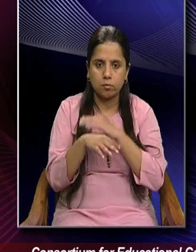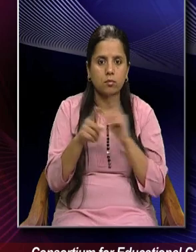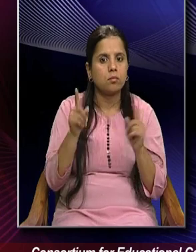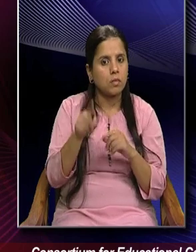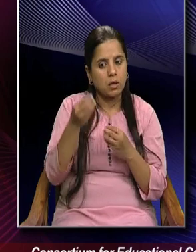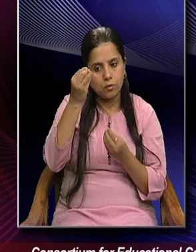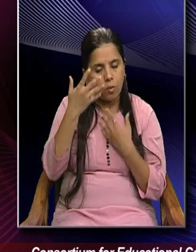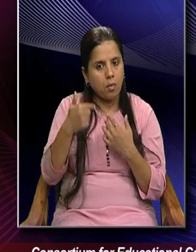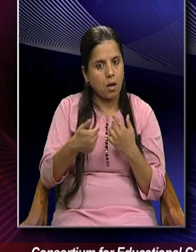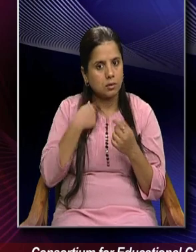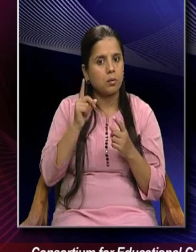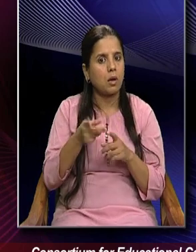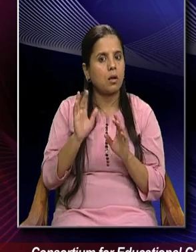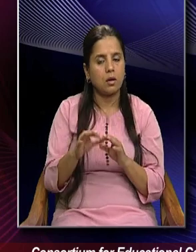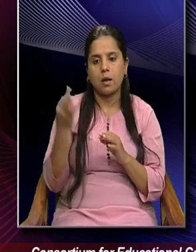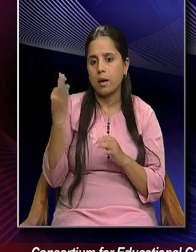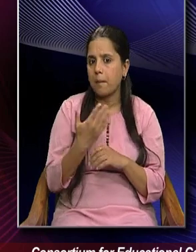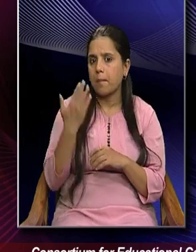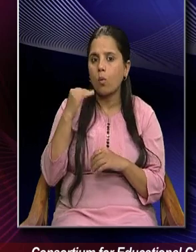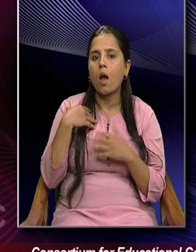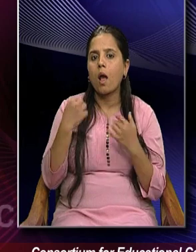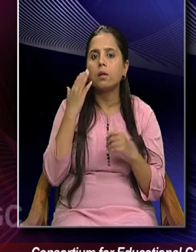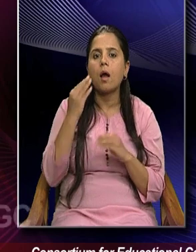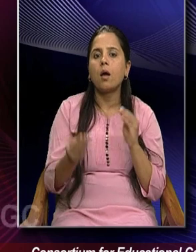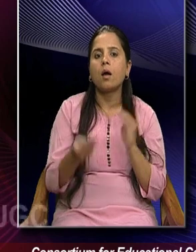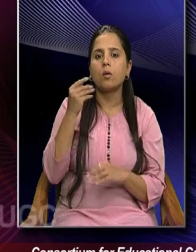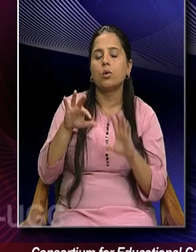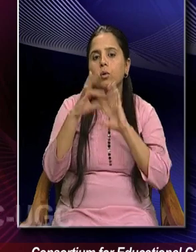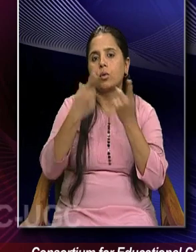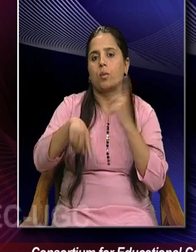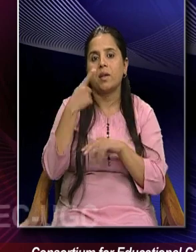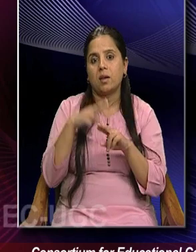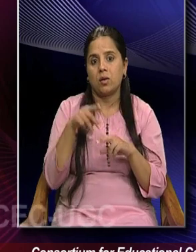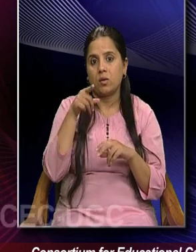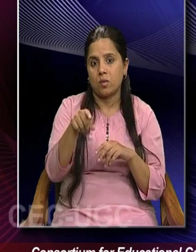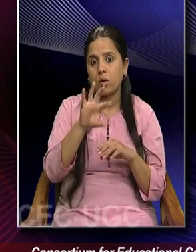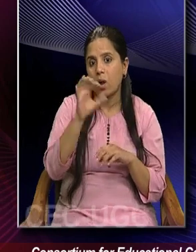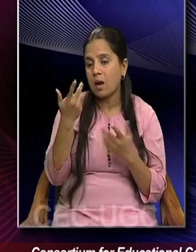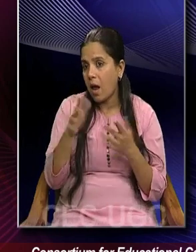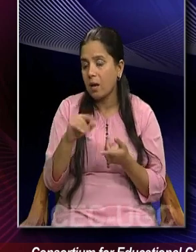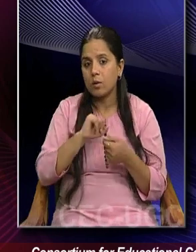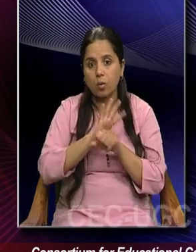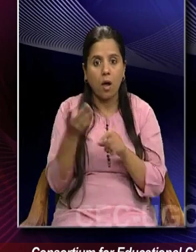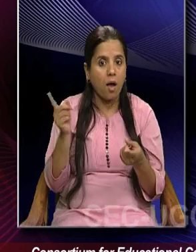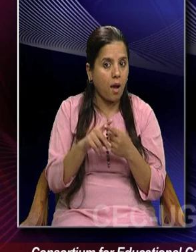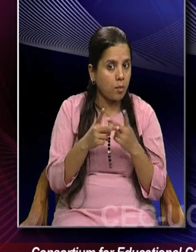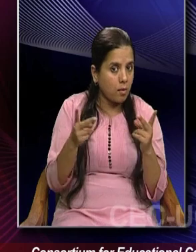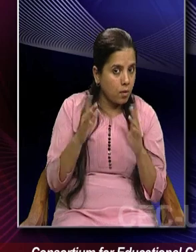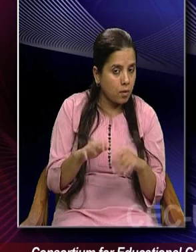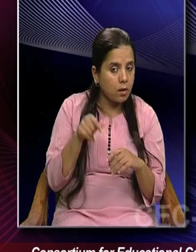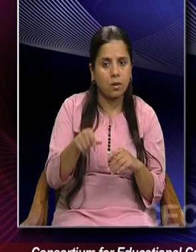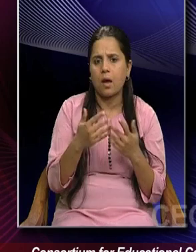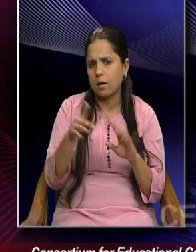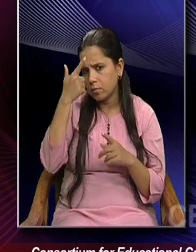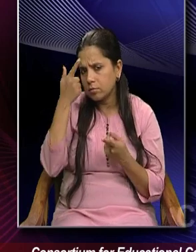inform ourselves about the latest health updates across the globe. If our country is being affected by any pandemic or any this kind